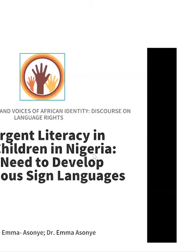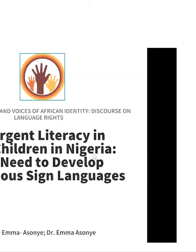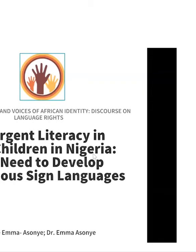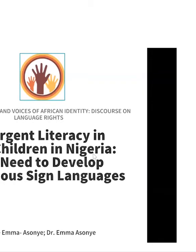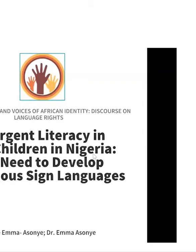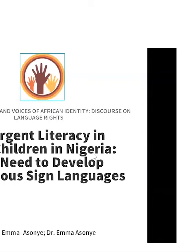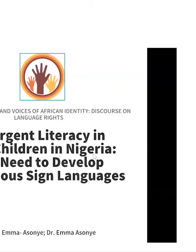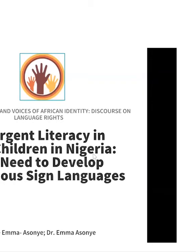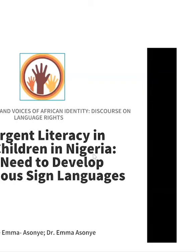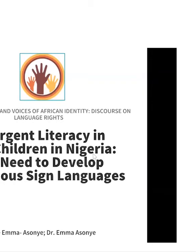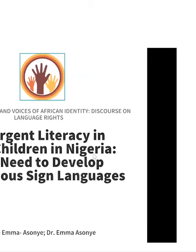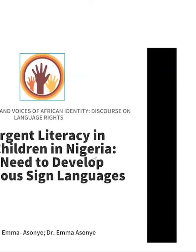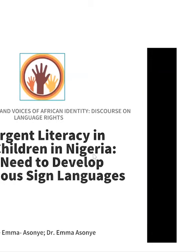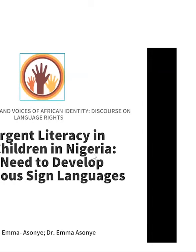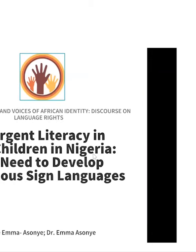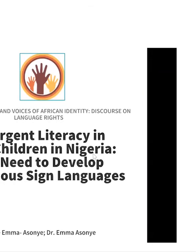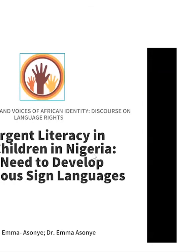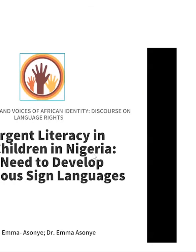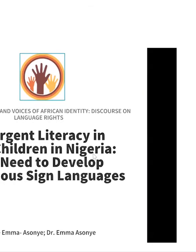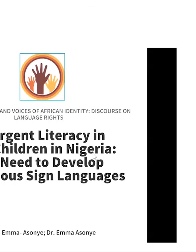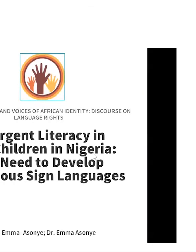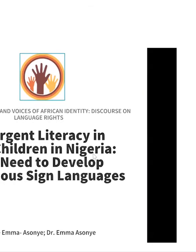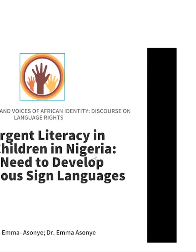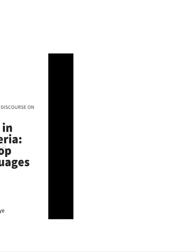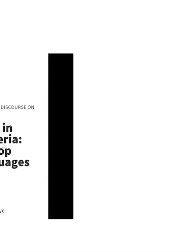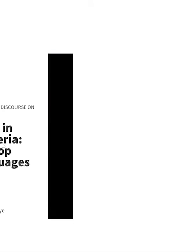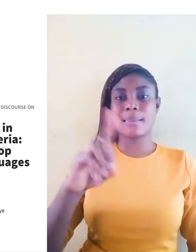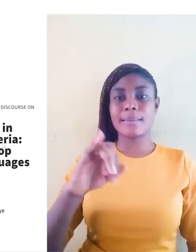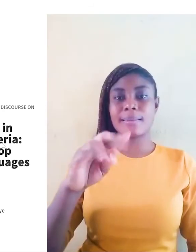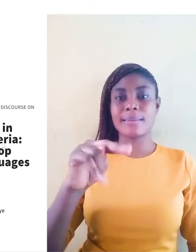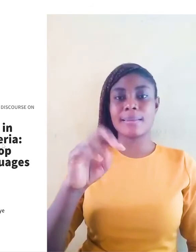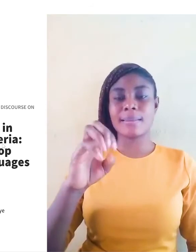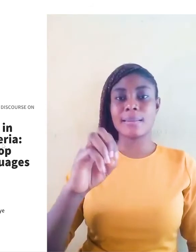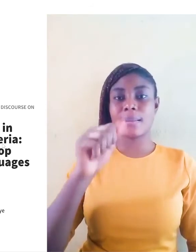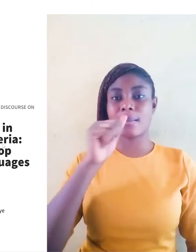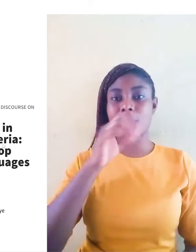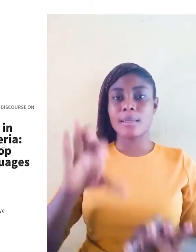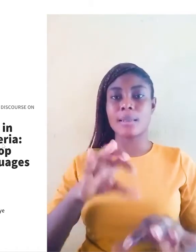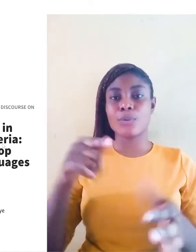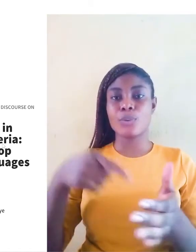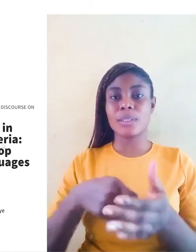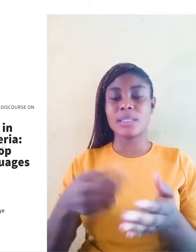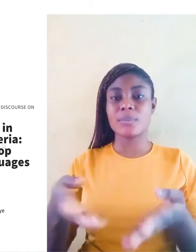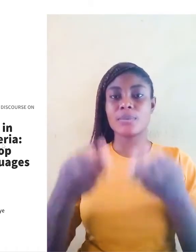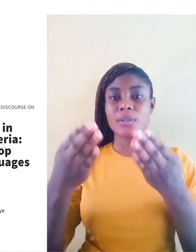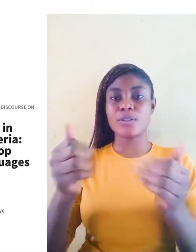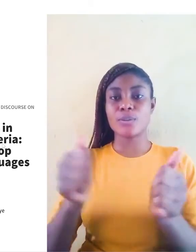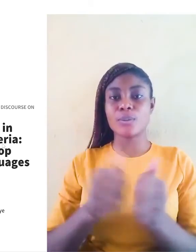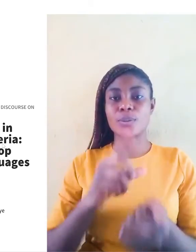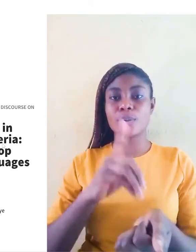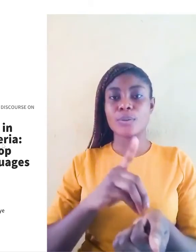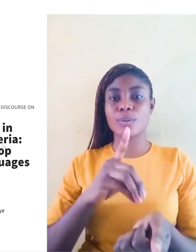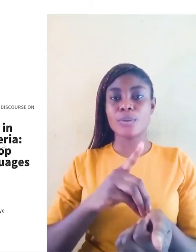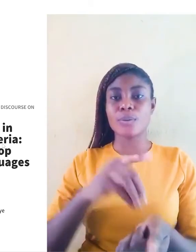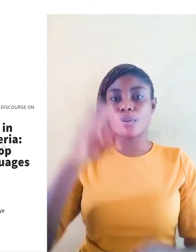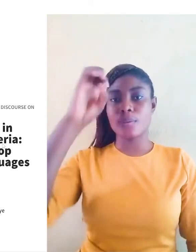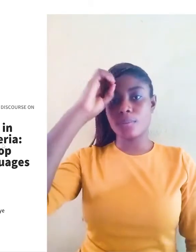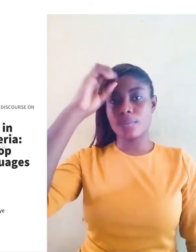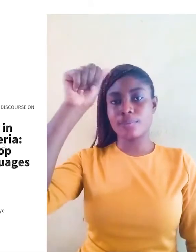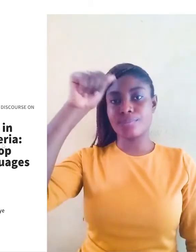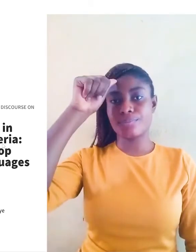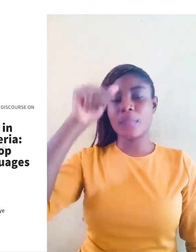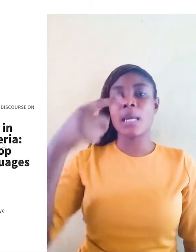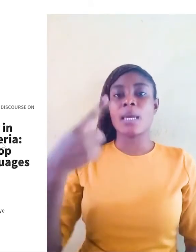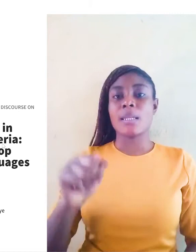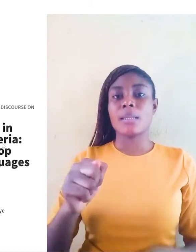Hello everyone, my name is Asonye and I'm doing this presentation with Dr. Asonye.